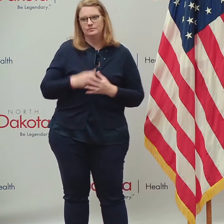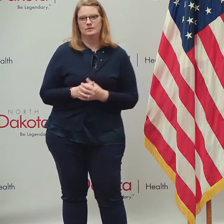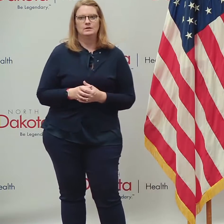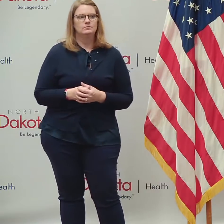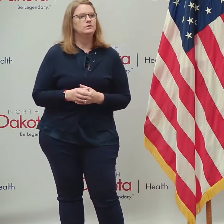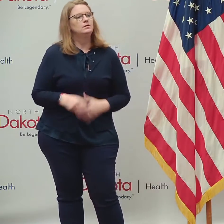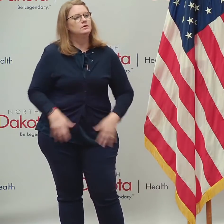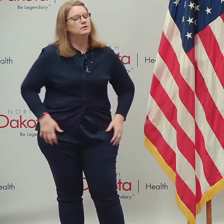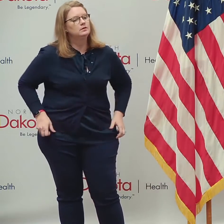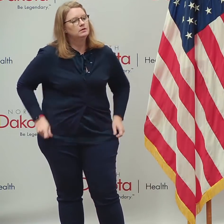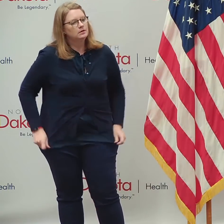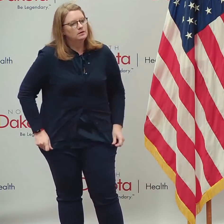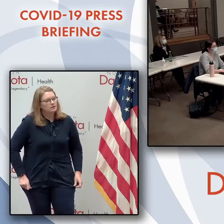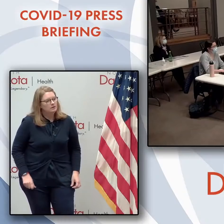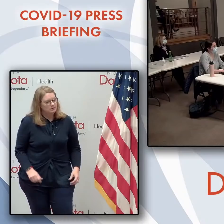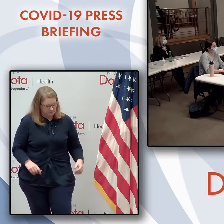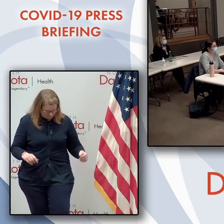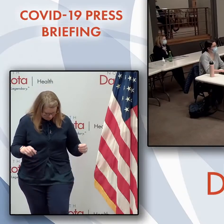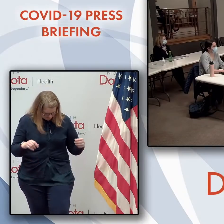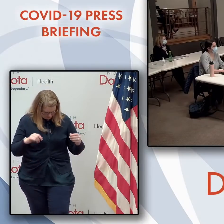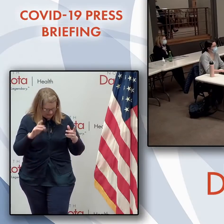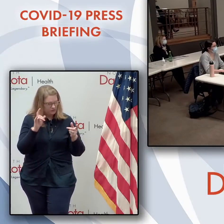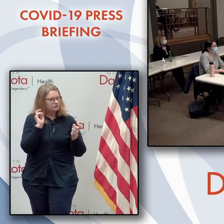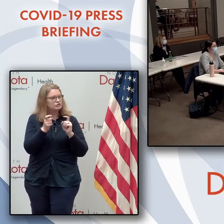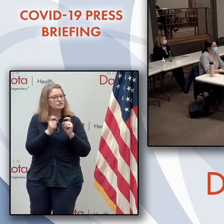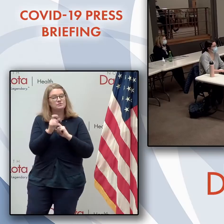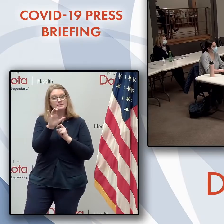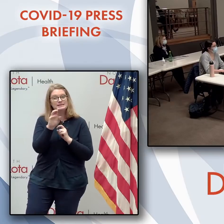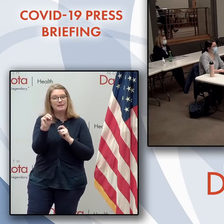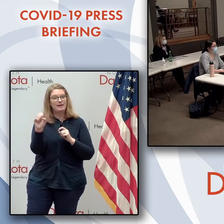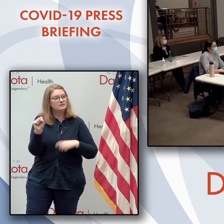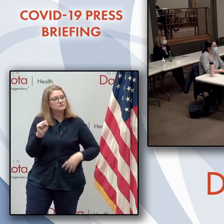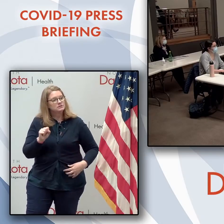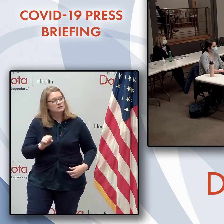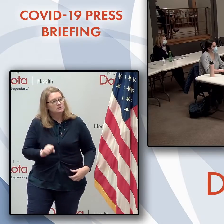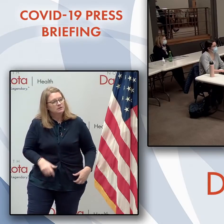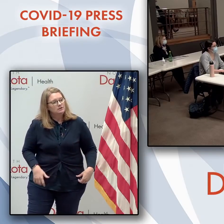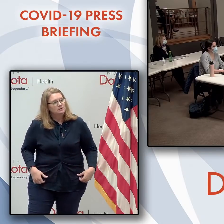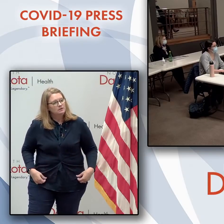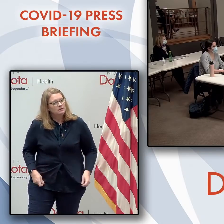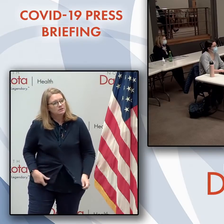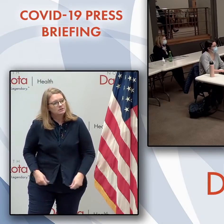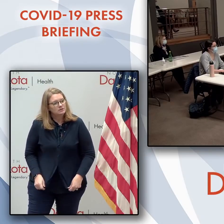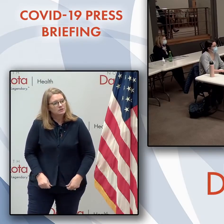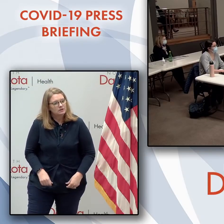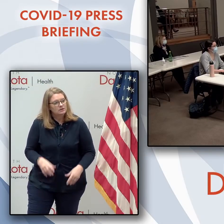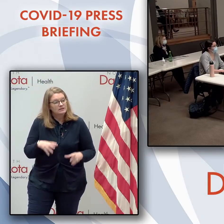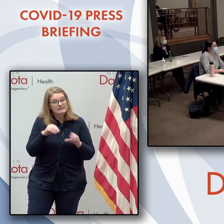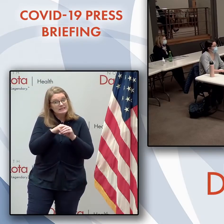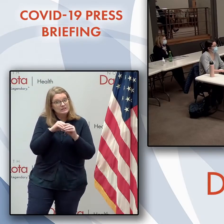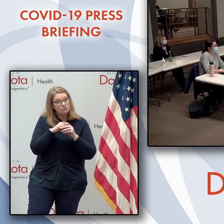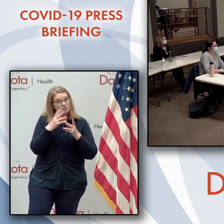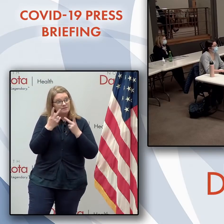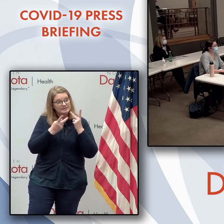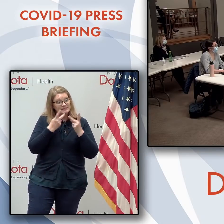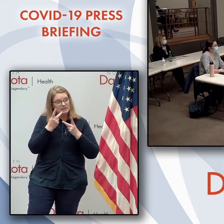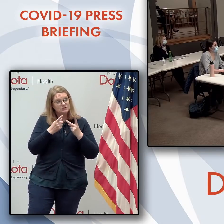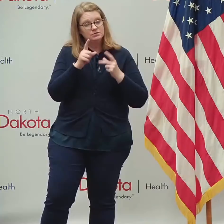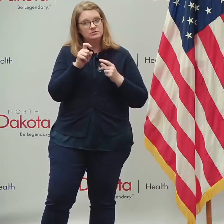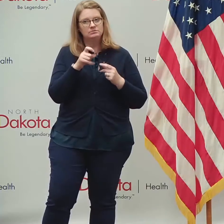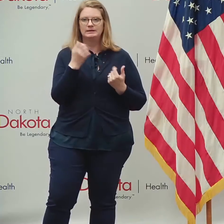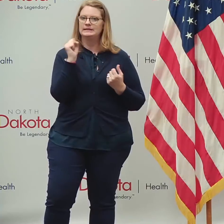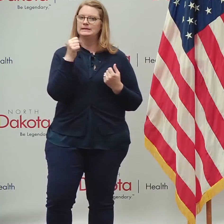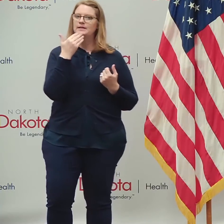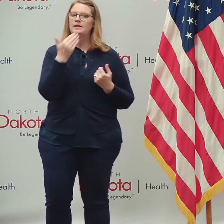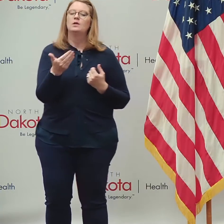Can you walk us through the changes from CMS for its indoor visitation at long-term care? Yes, thank